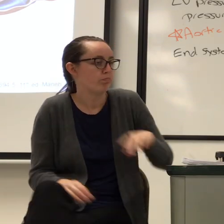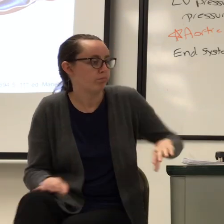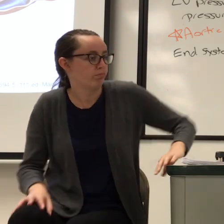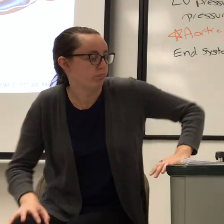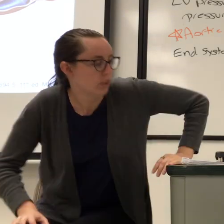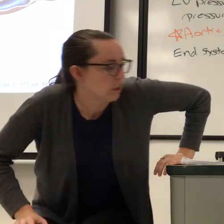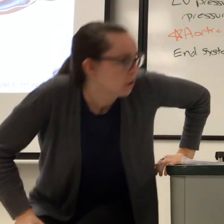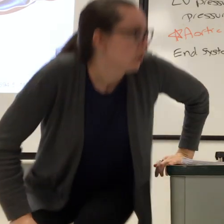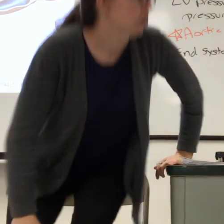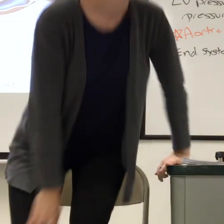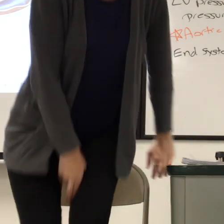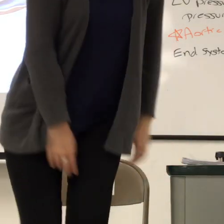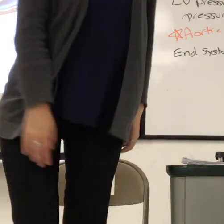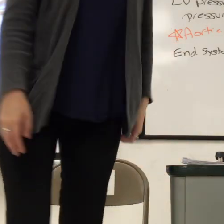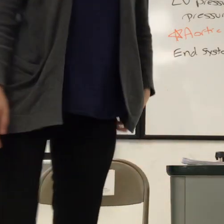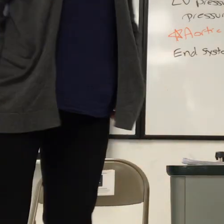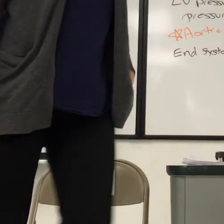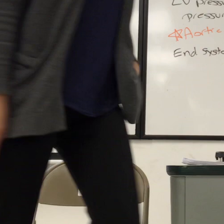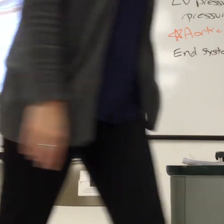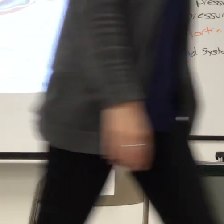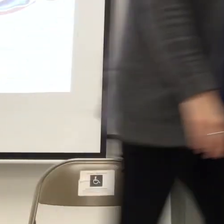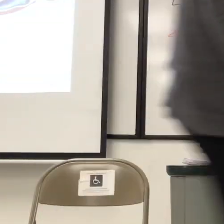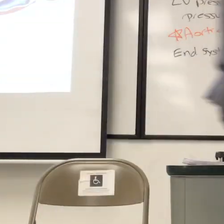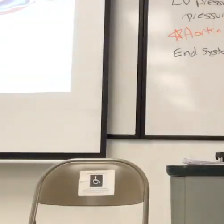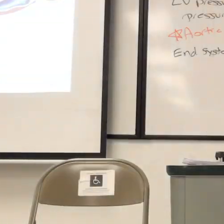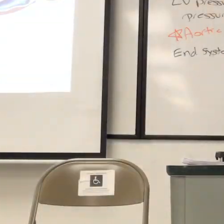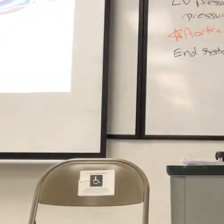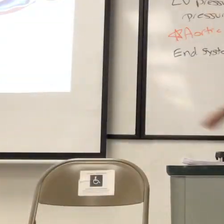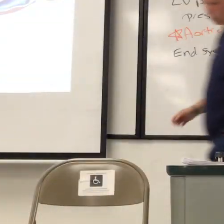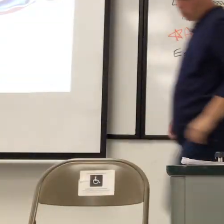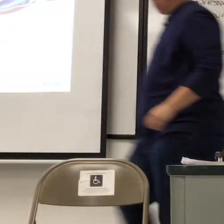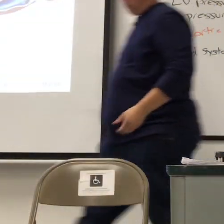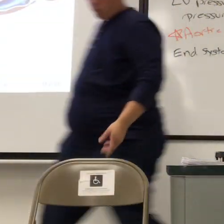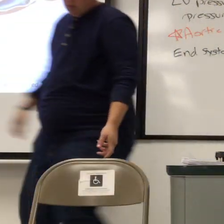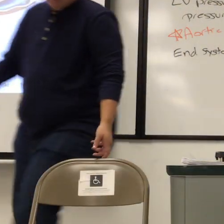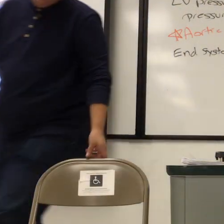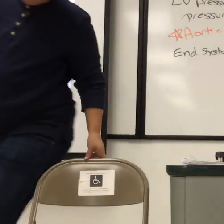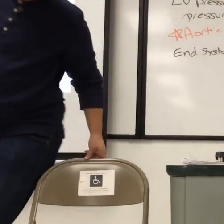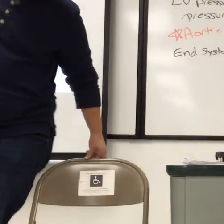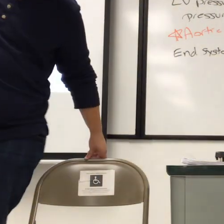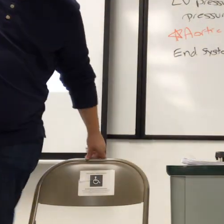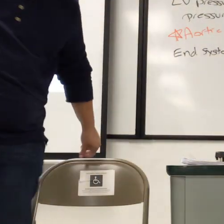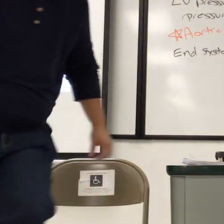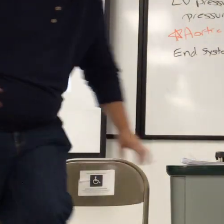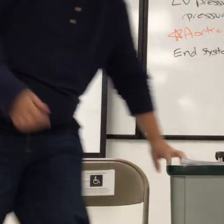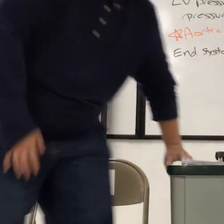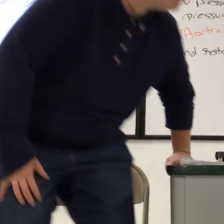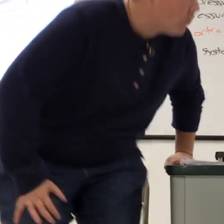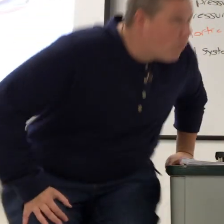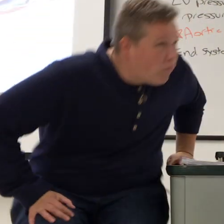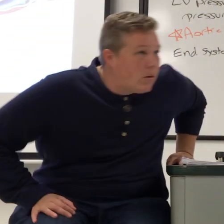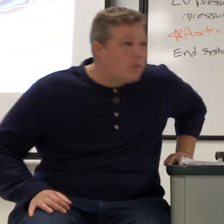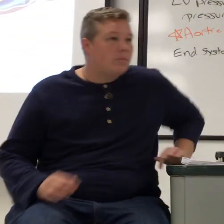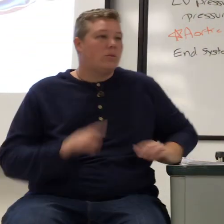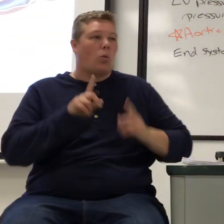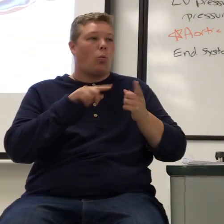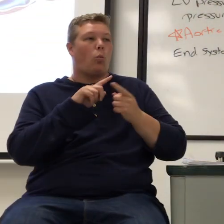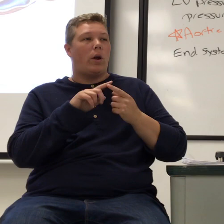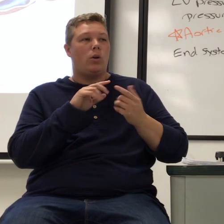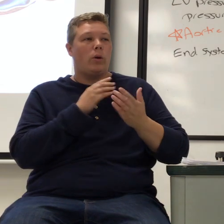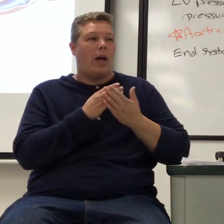All right, so now when you get to here, well, let me get to the next part.